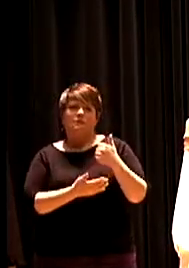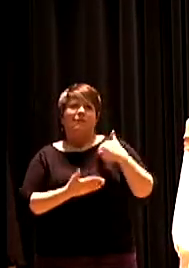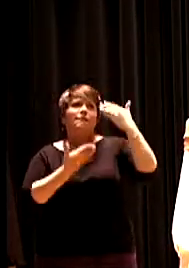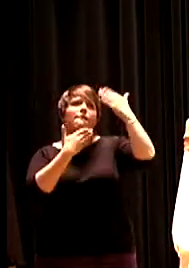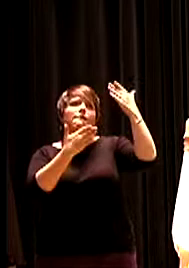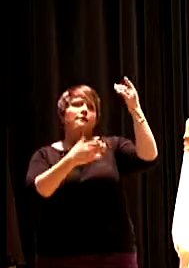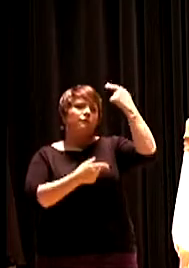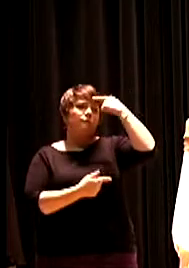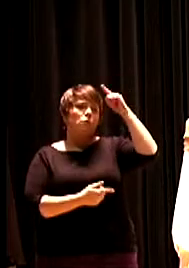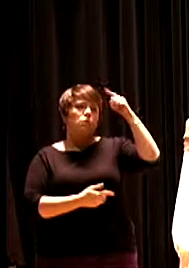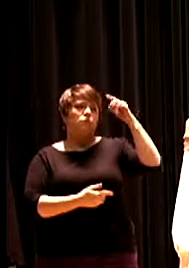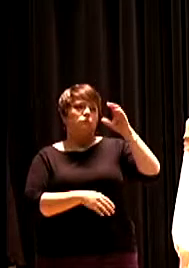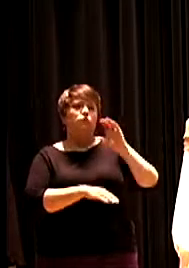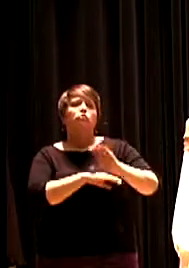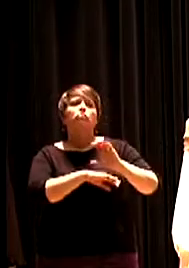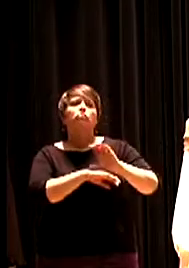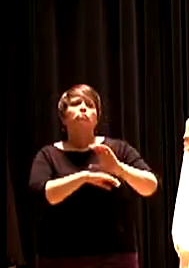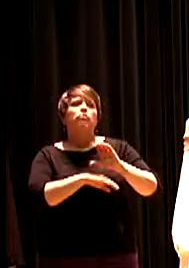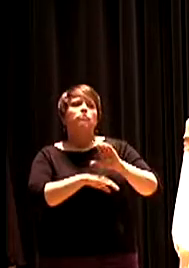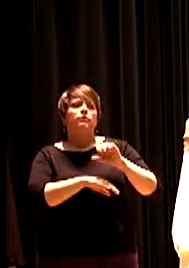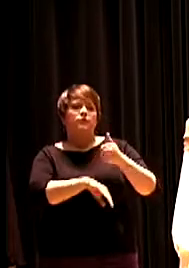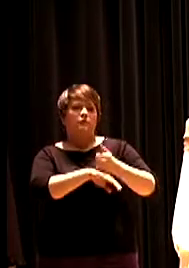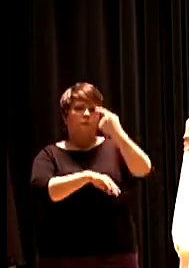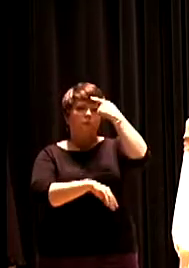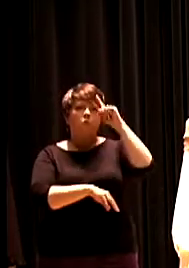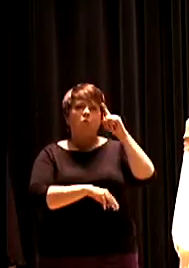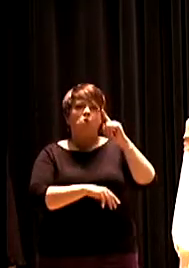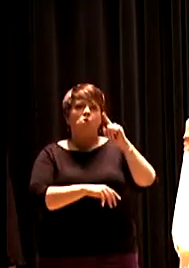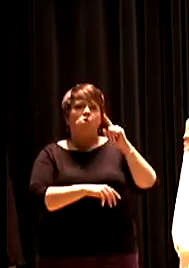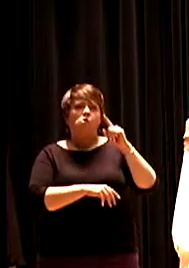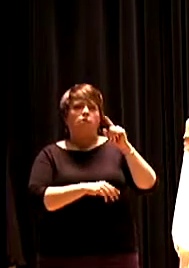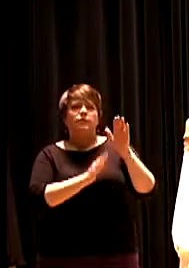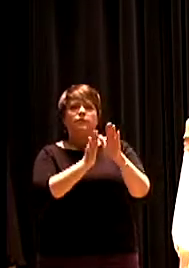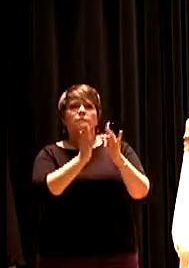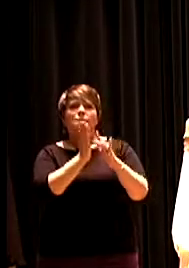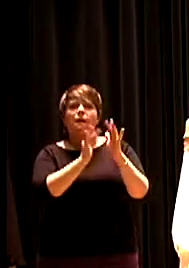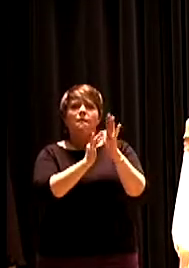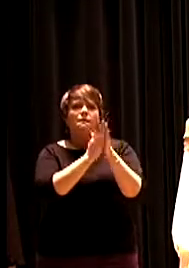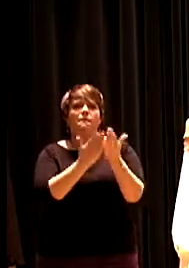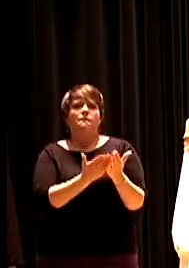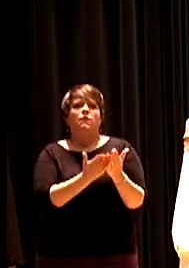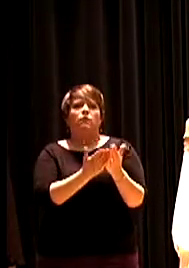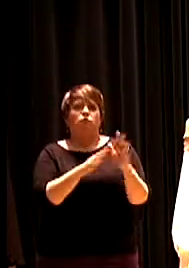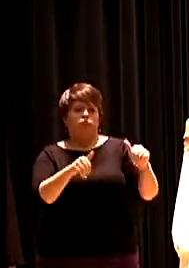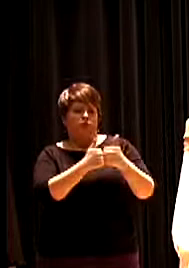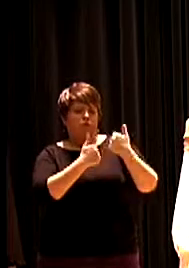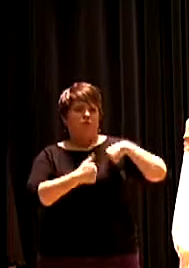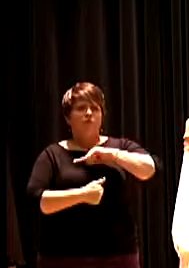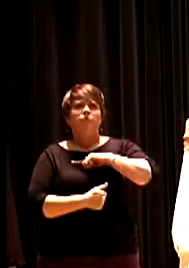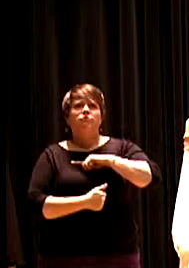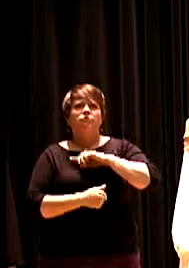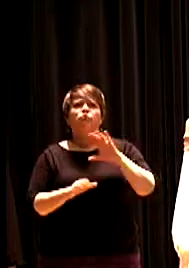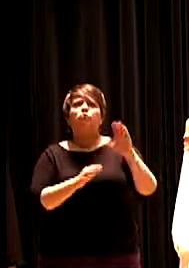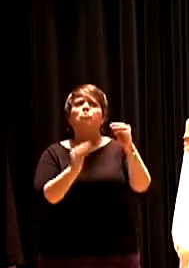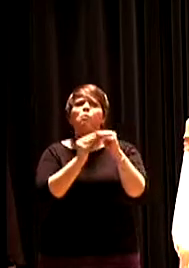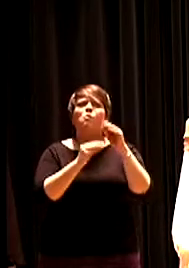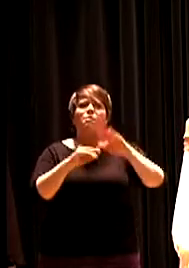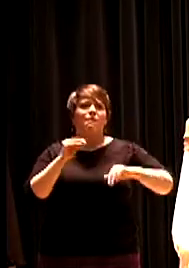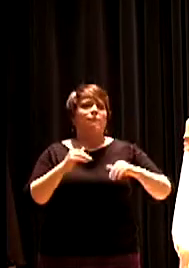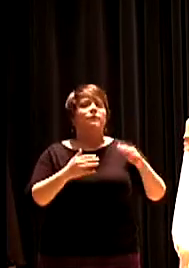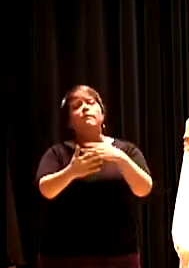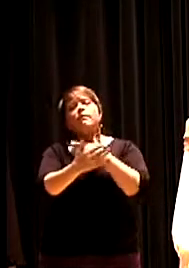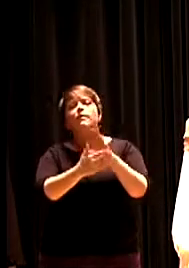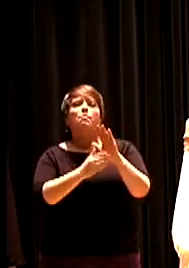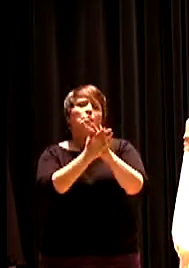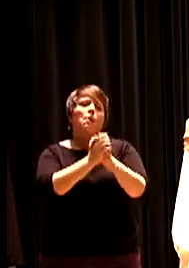church, founded upon the word, that challenges us to do more than sing and pray, but